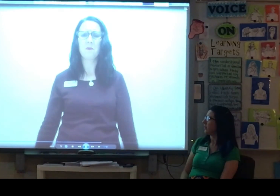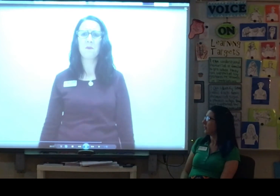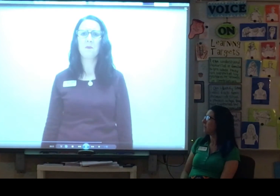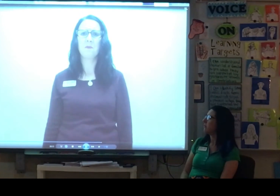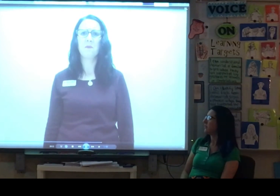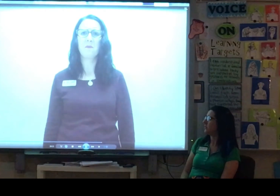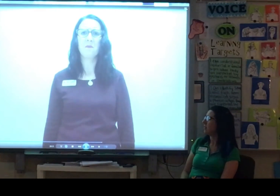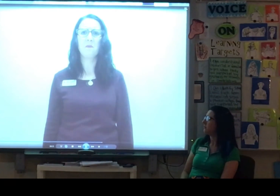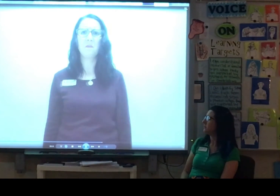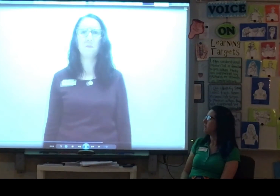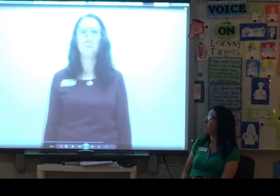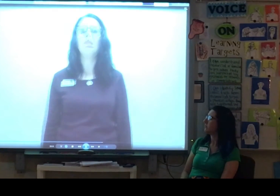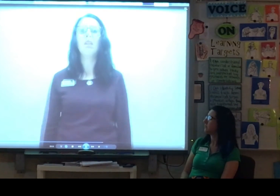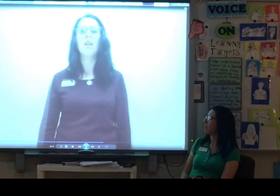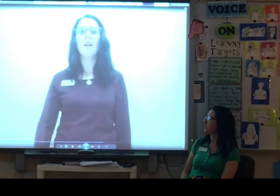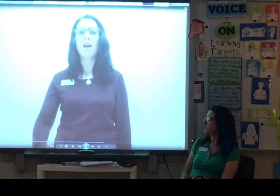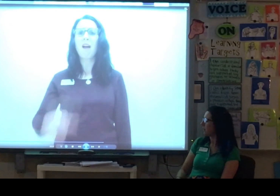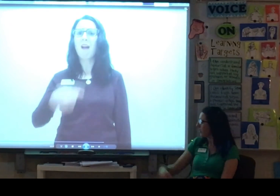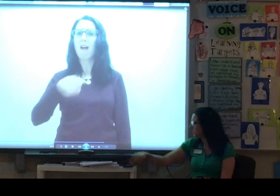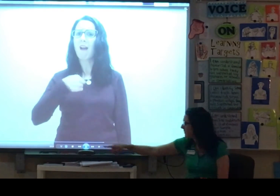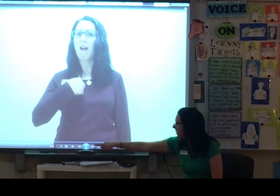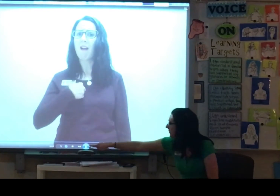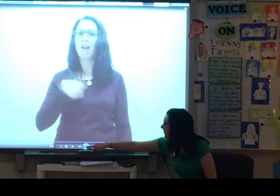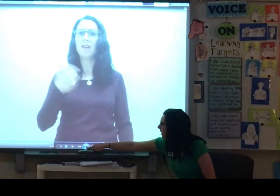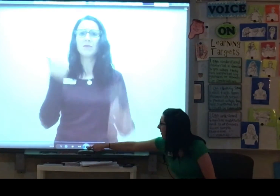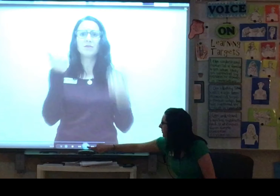you doing? Wait, what was that last time?